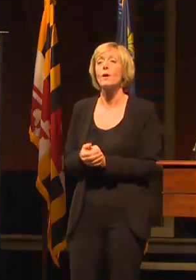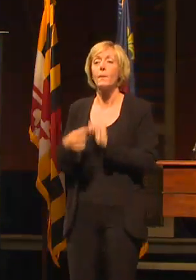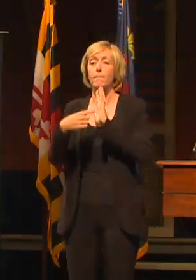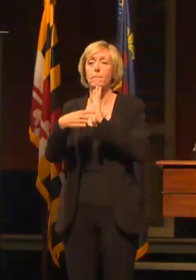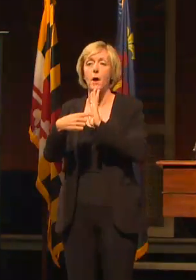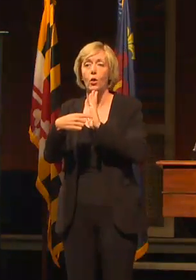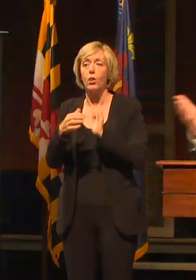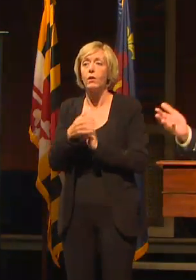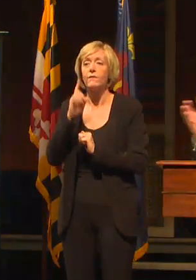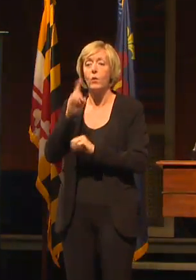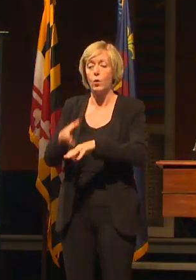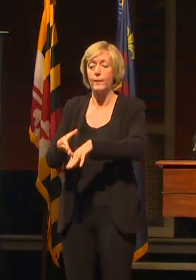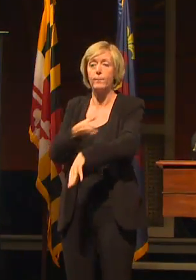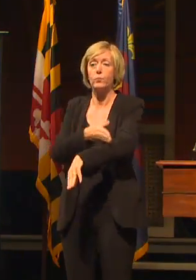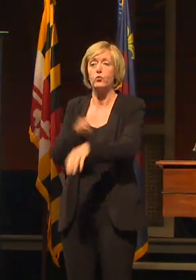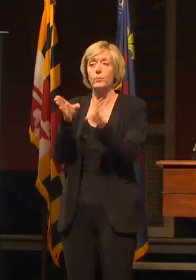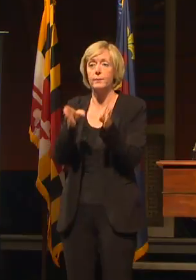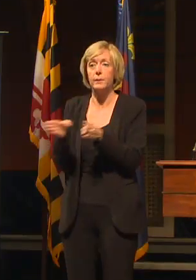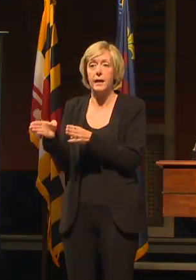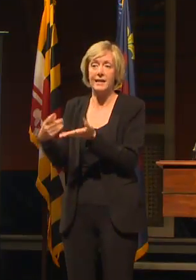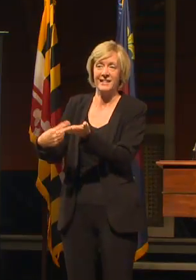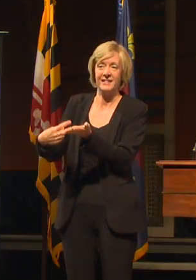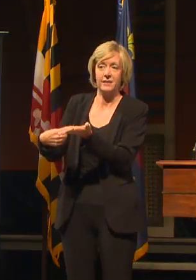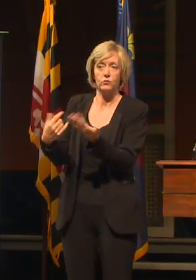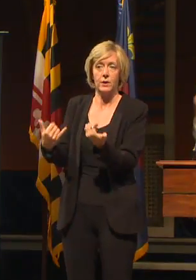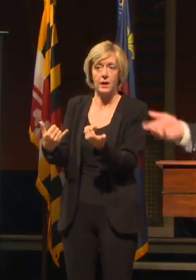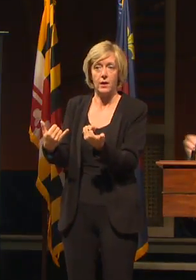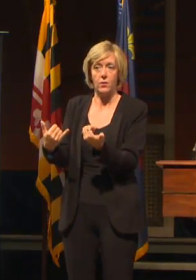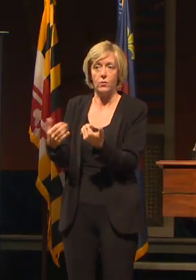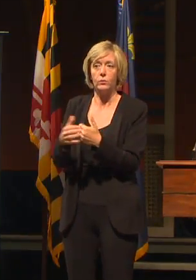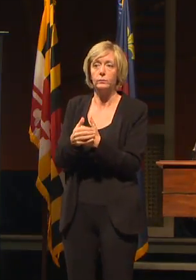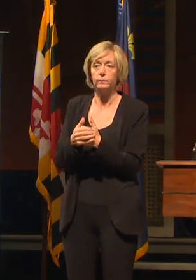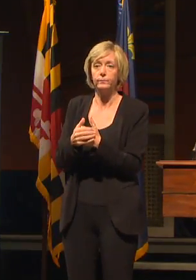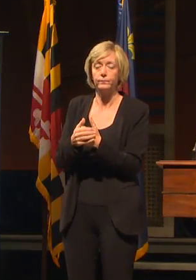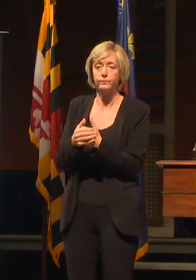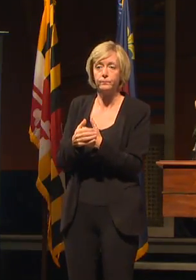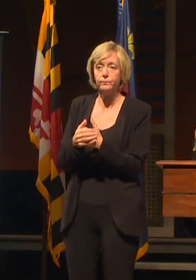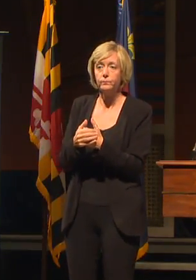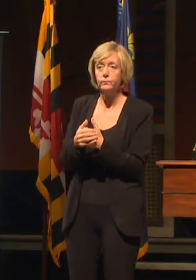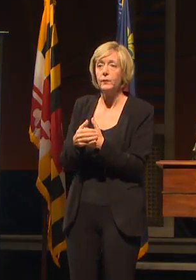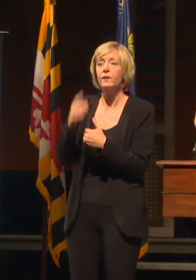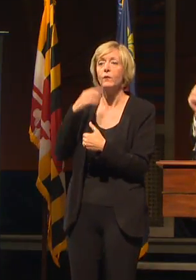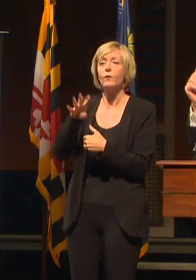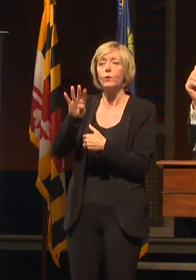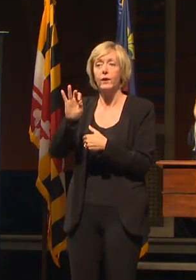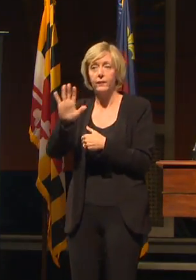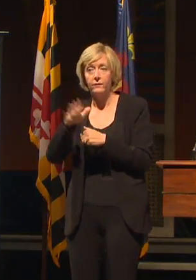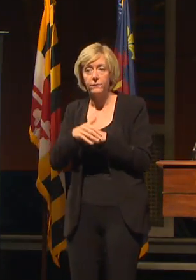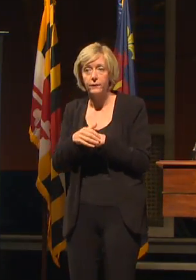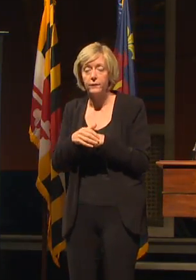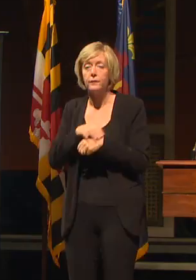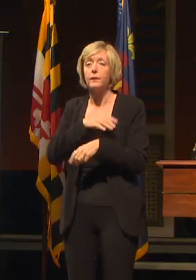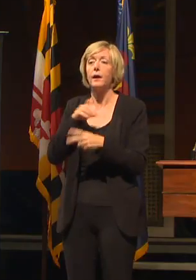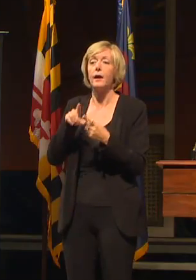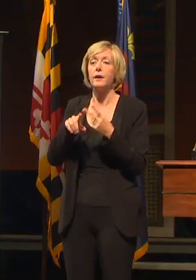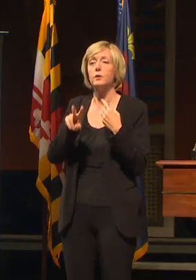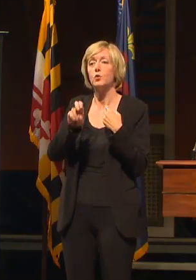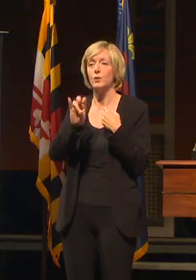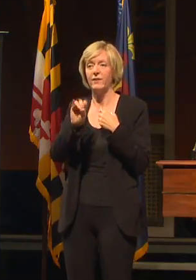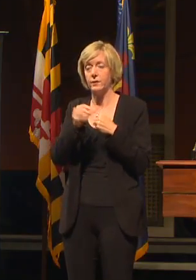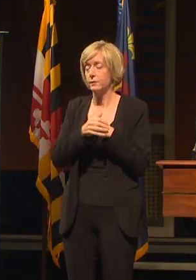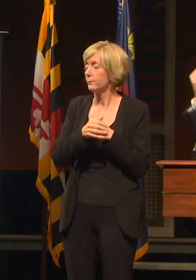model of the improvements that are being discussed and going through the NEPA process on 495 and on